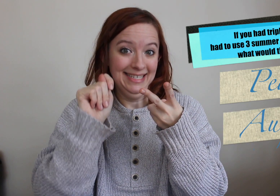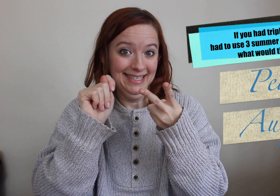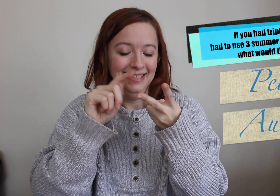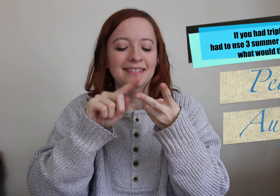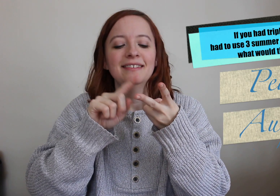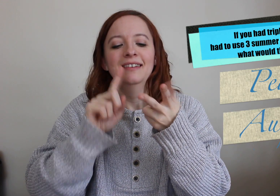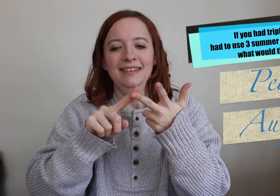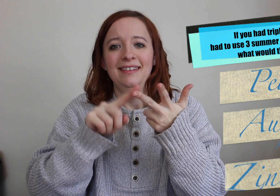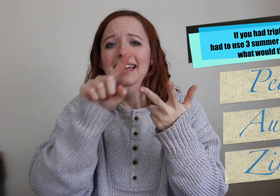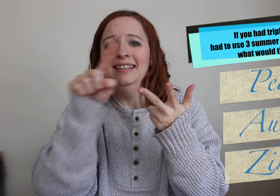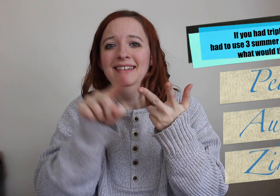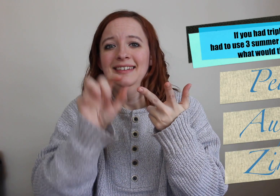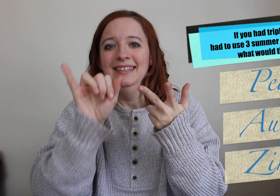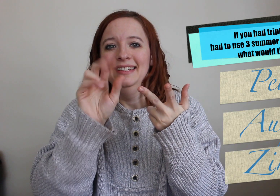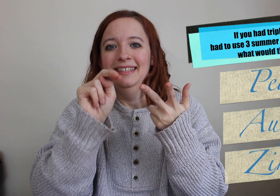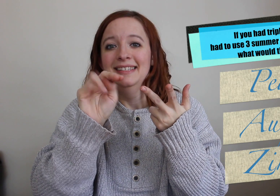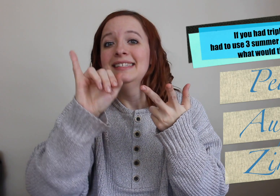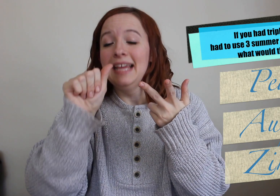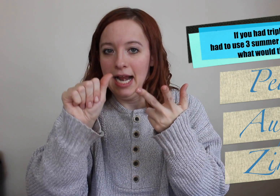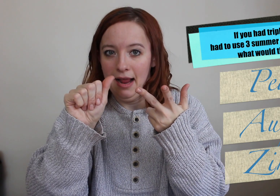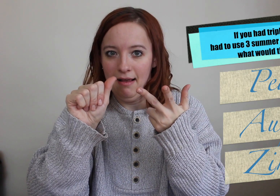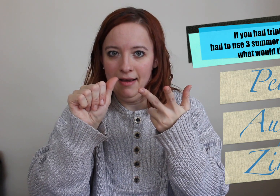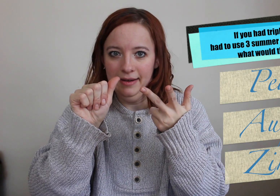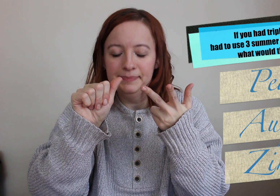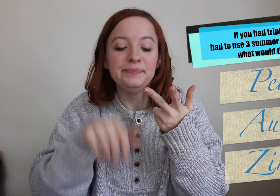August, and Zinnia.